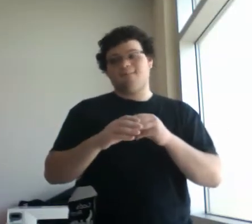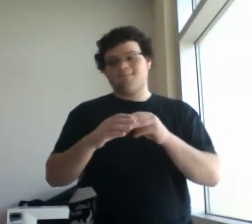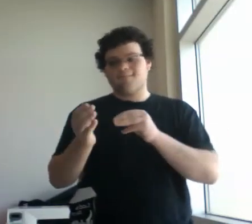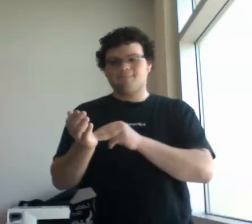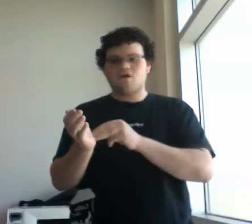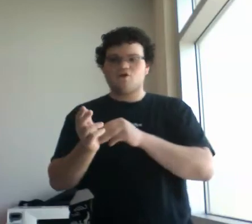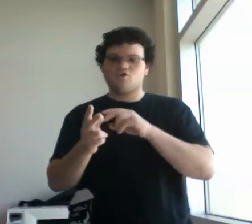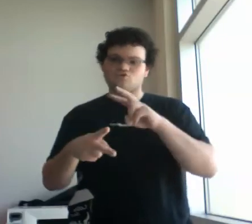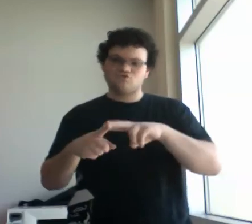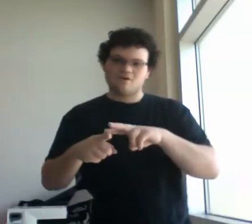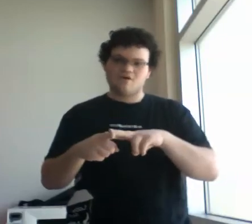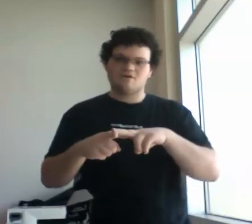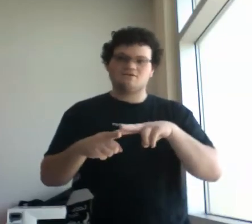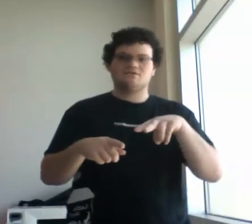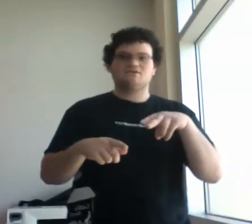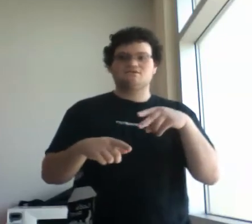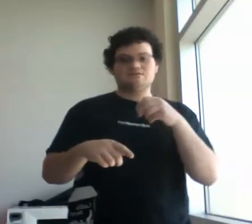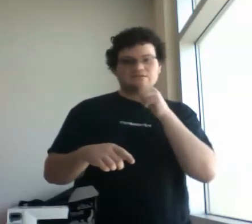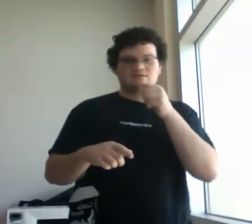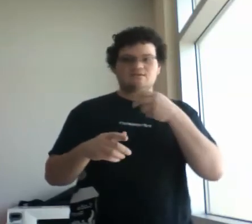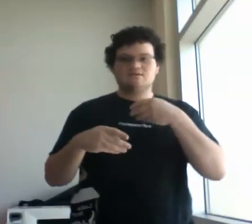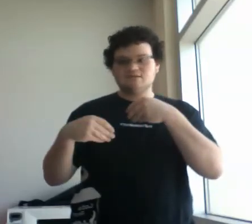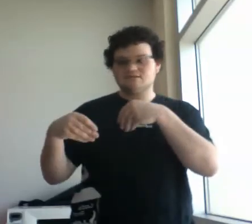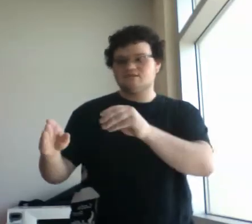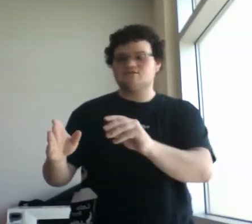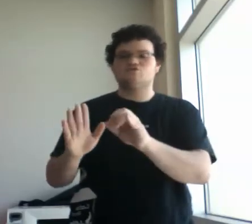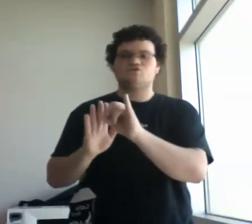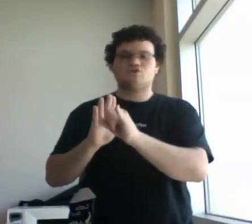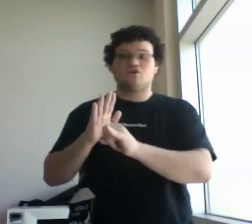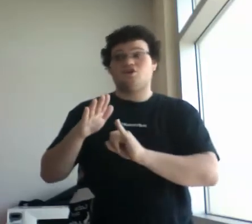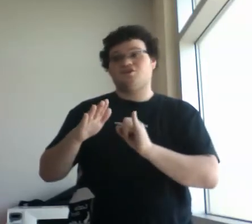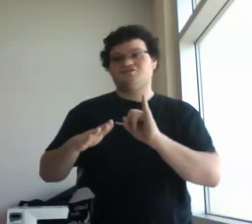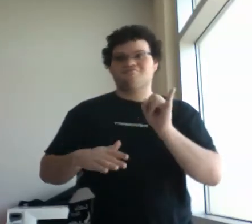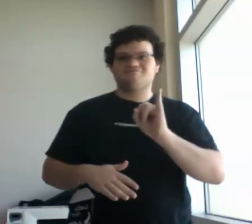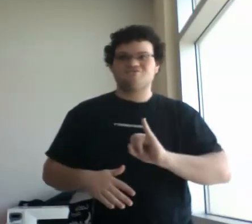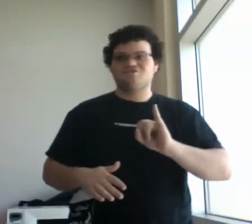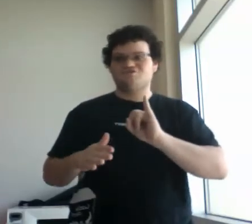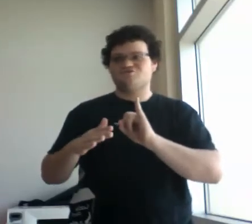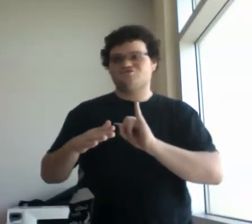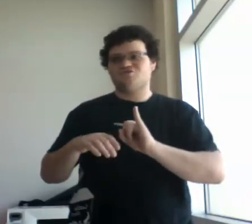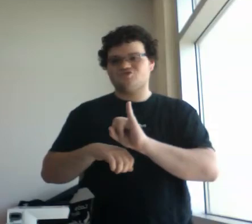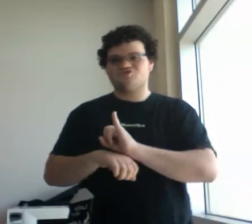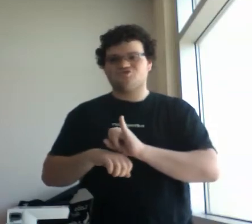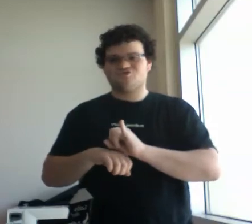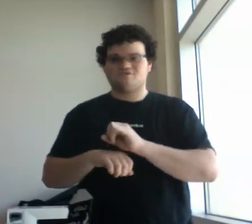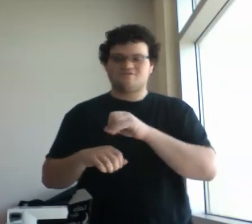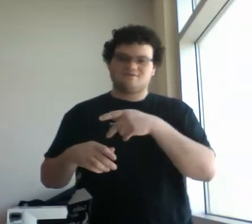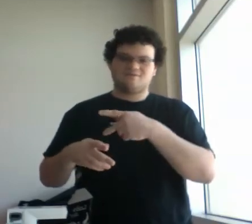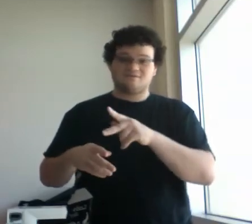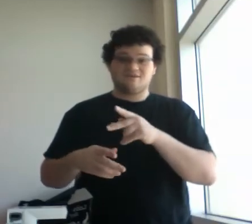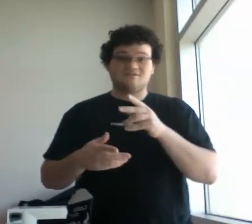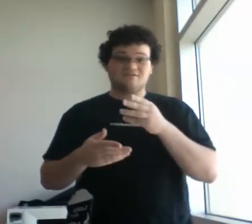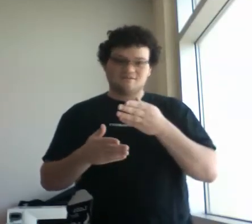the insurance provider, which is ultimately how hospitals and physicians are reimbursed. One